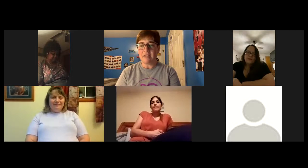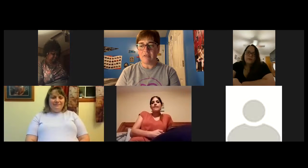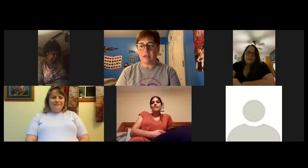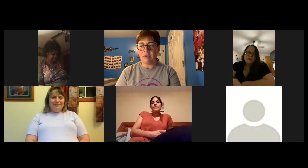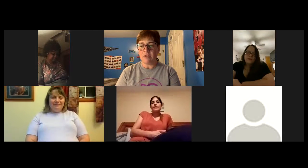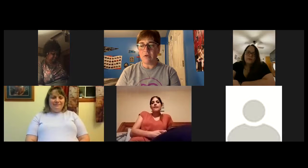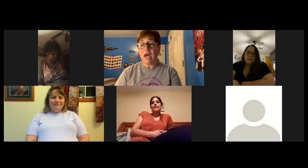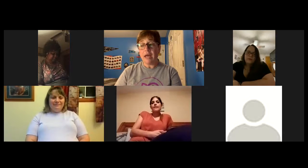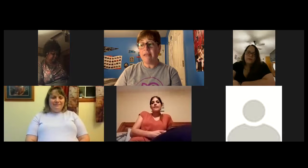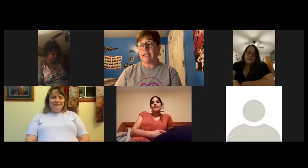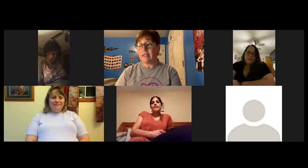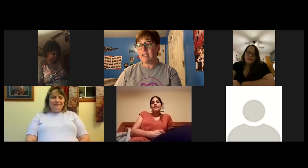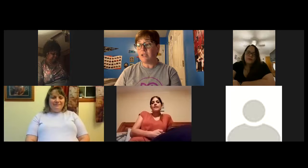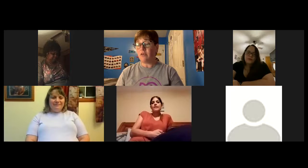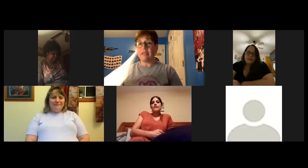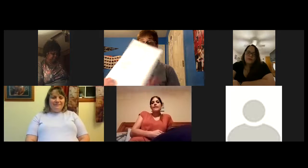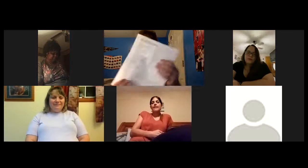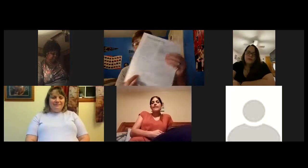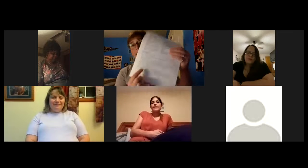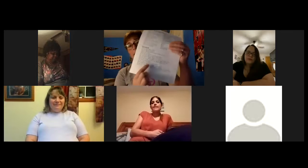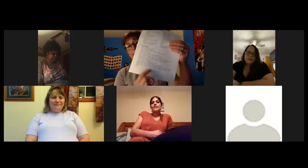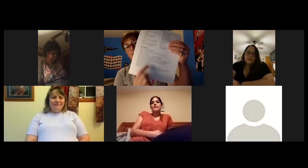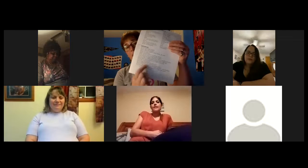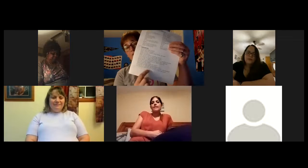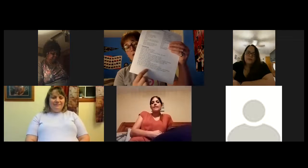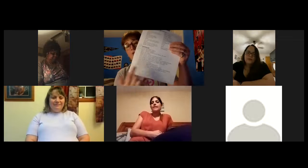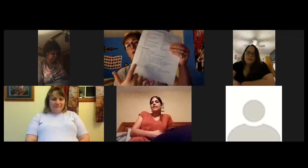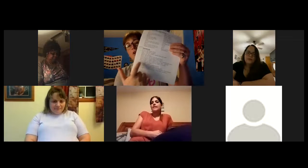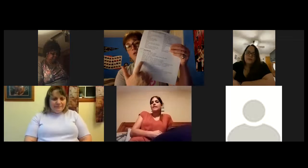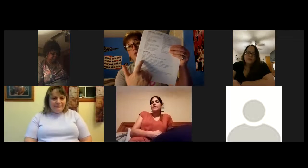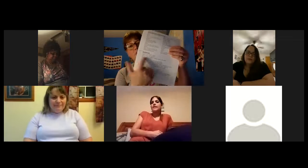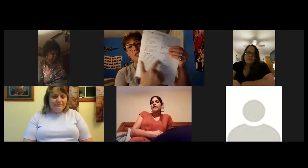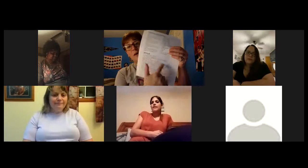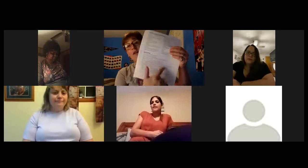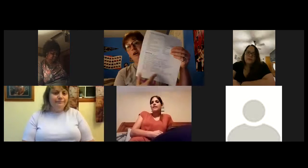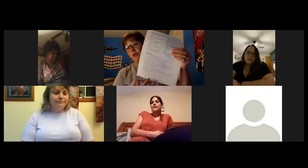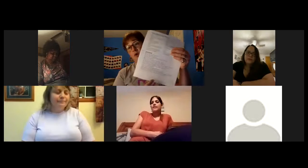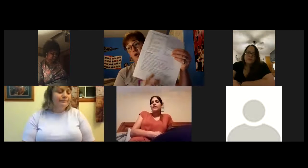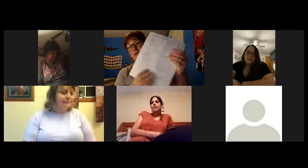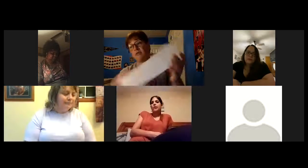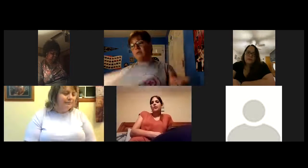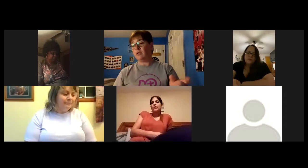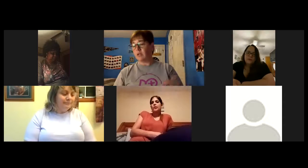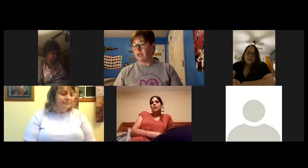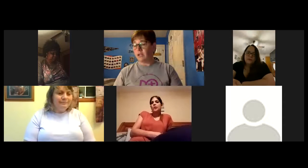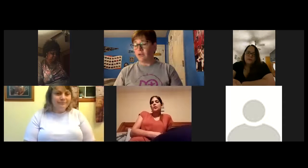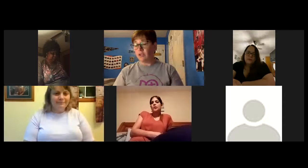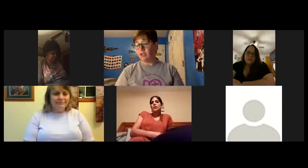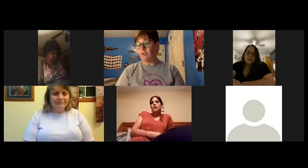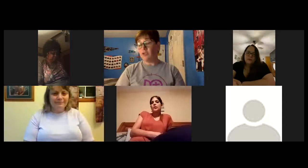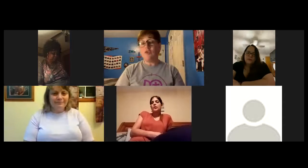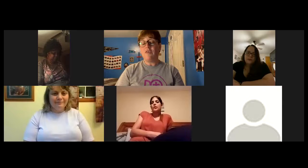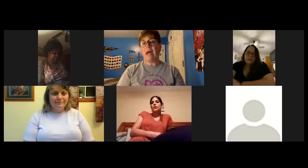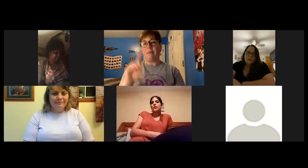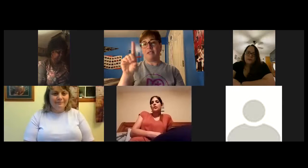that's another thing you could do. And like I said, the sentences that you have here, you could spell all the words. You could